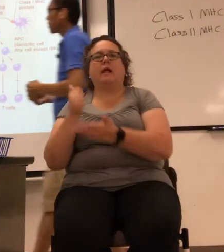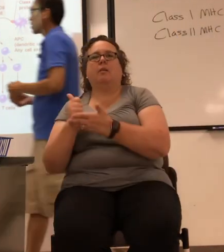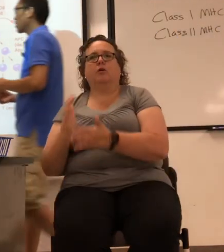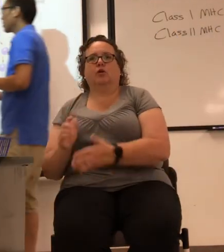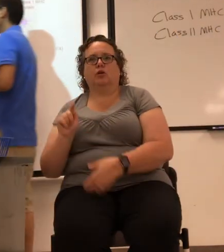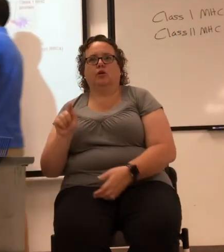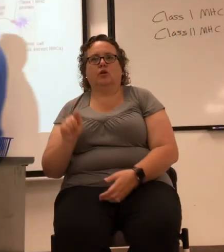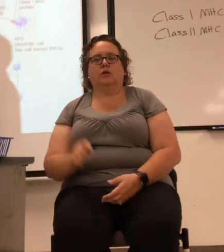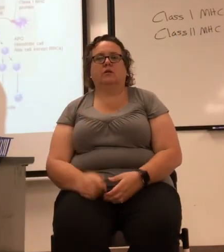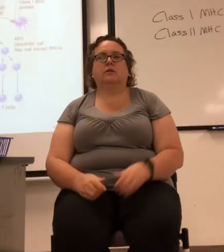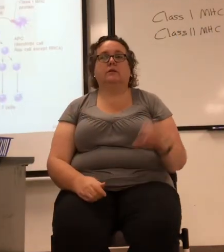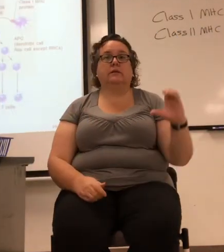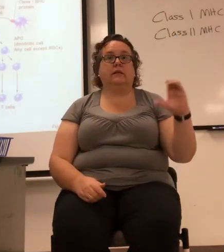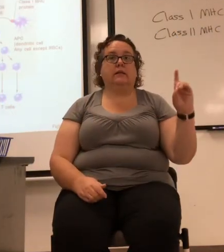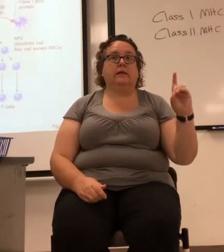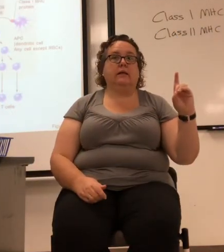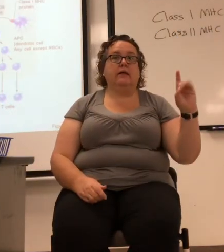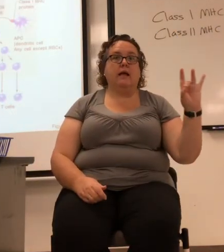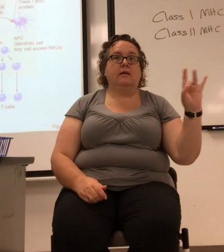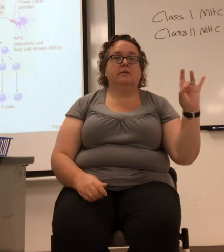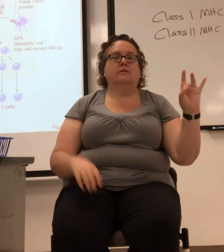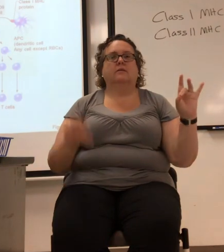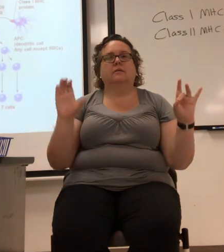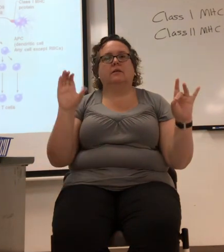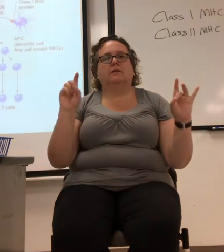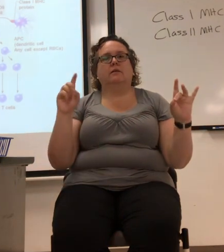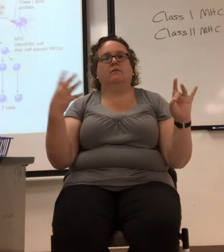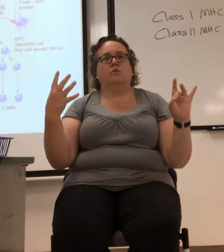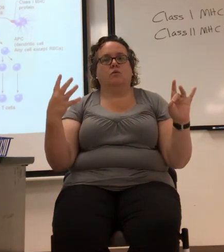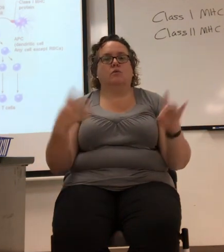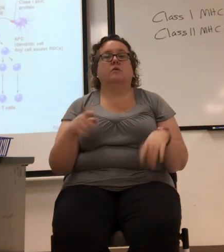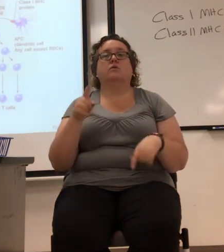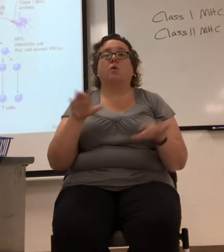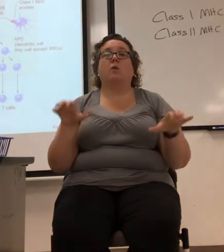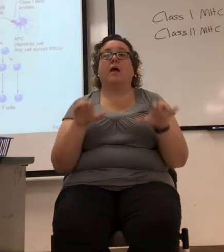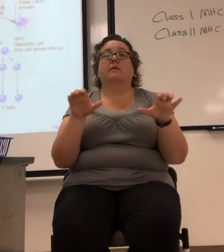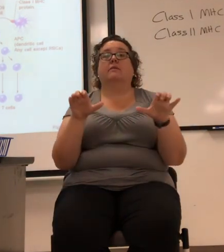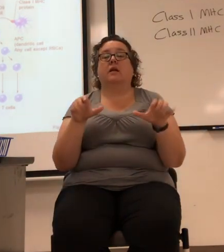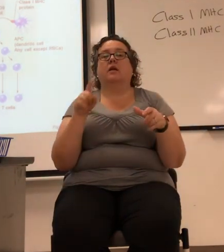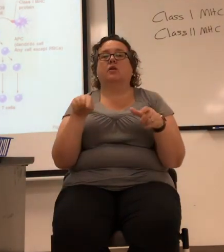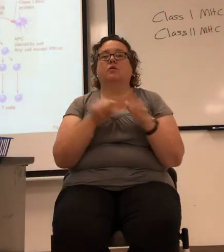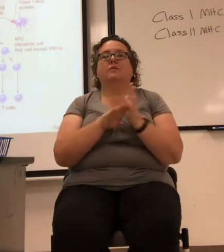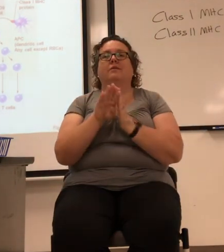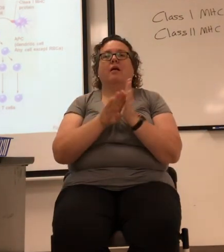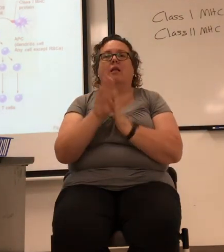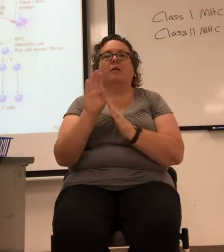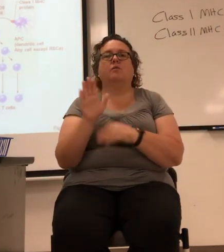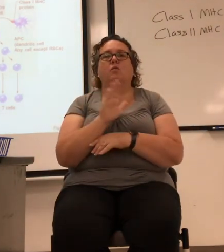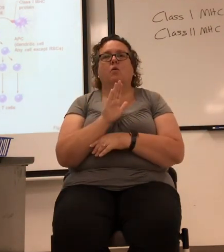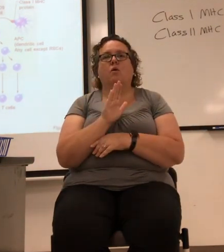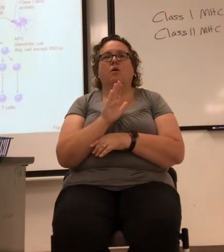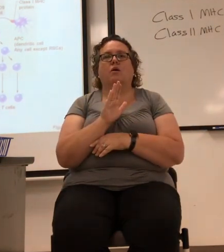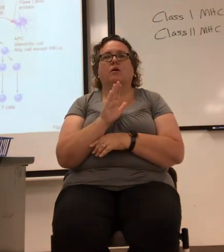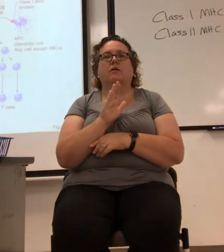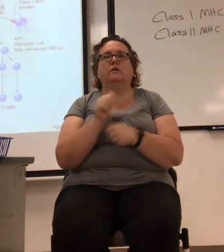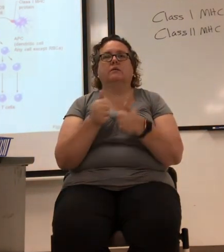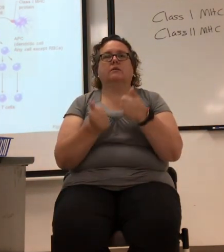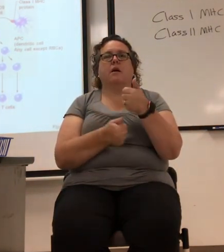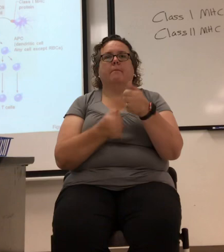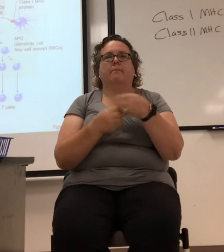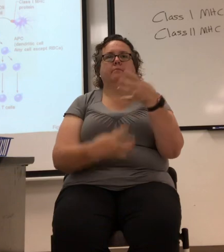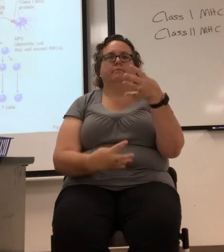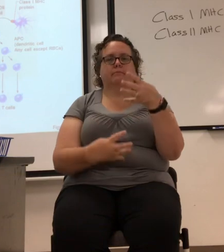right? And so when you're activated, you get your, you develop your